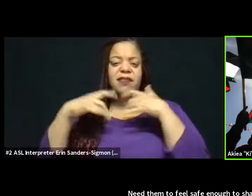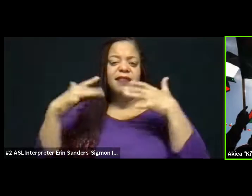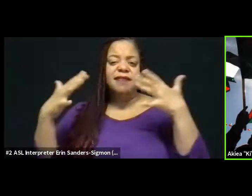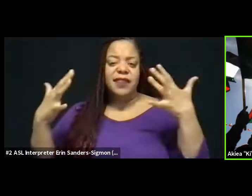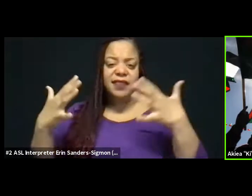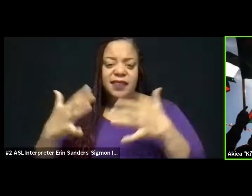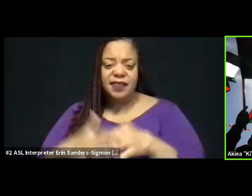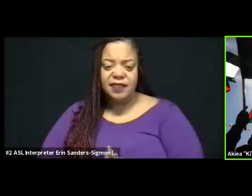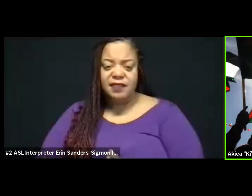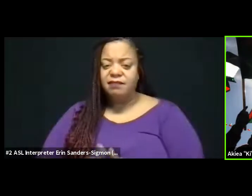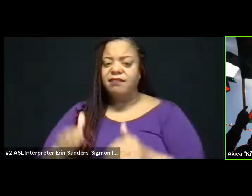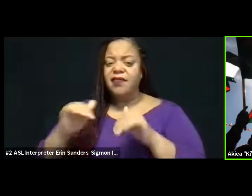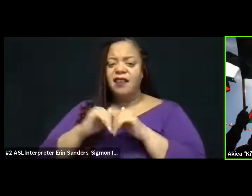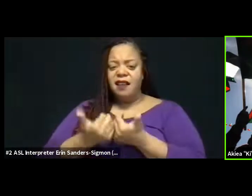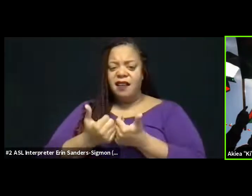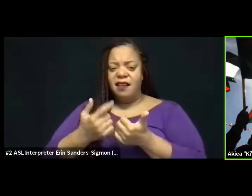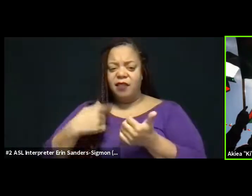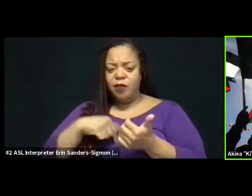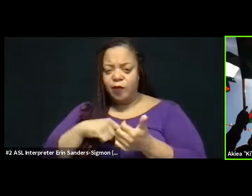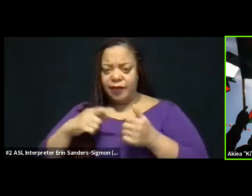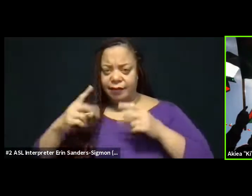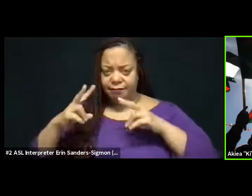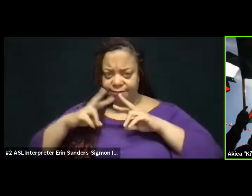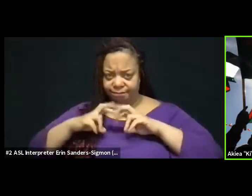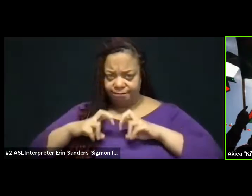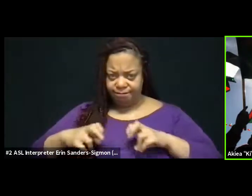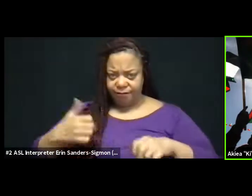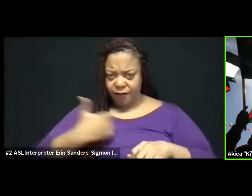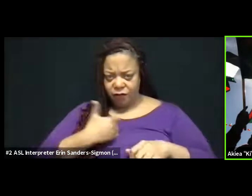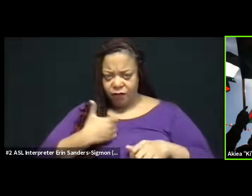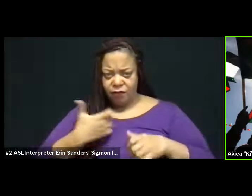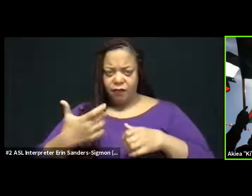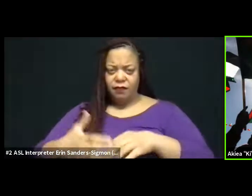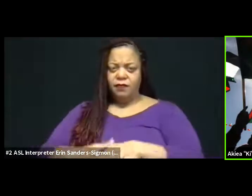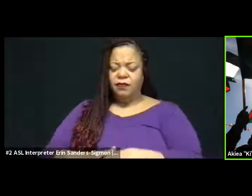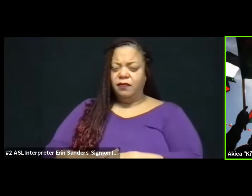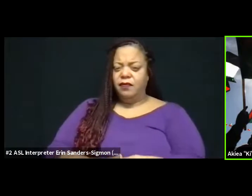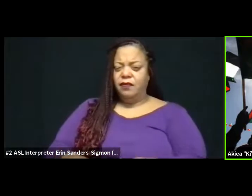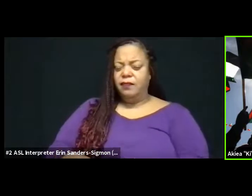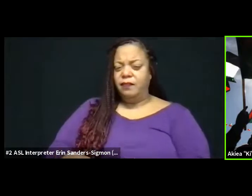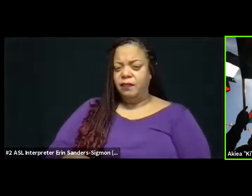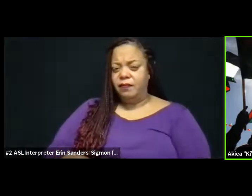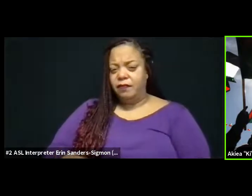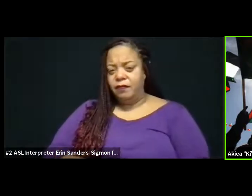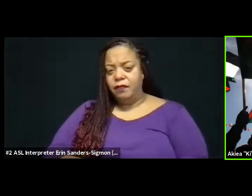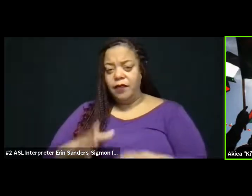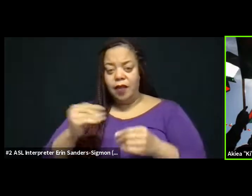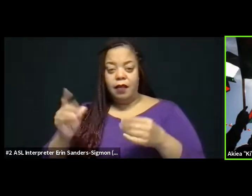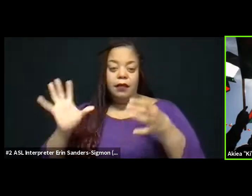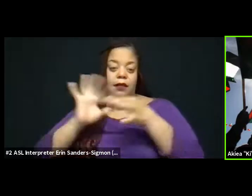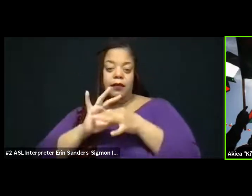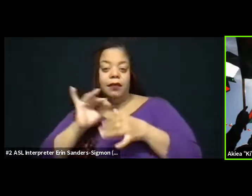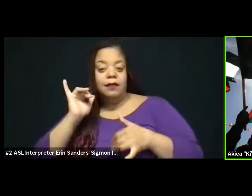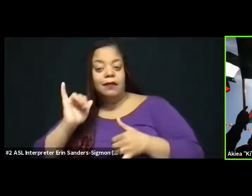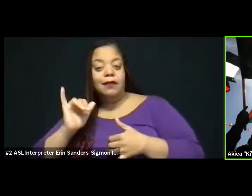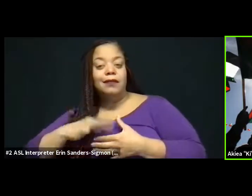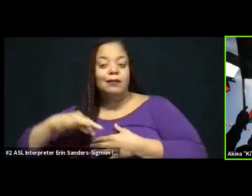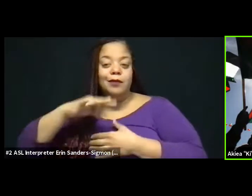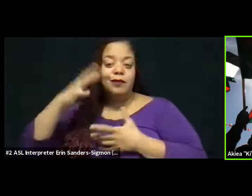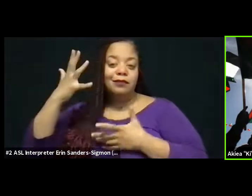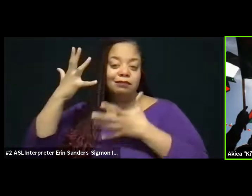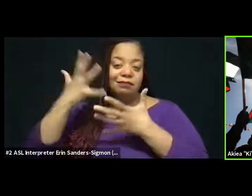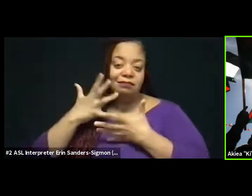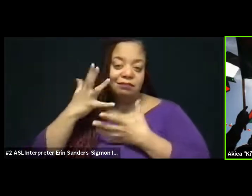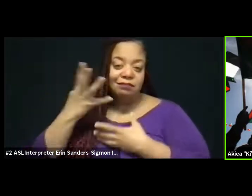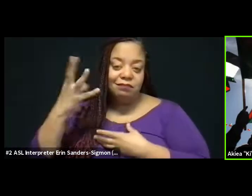how we're reconnecting to spirit or really acknowledging a lot of the trauma and pain that we've